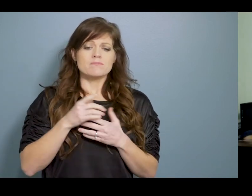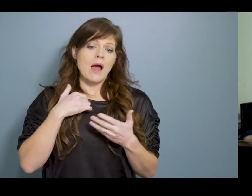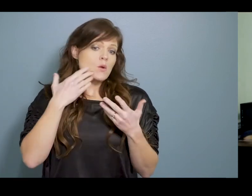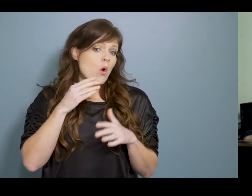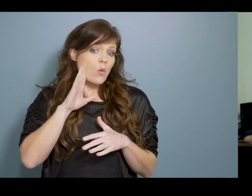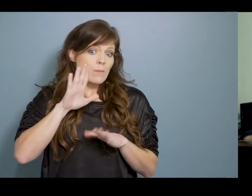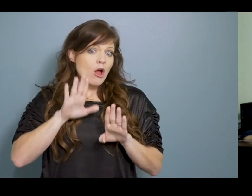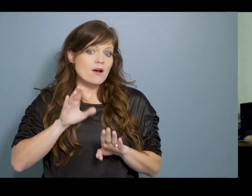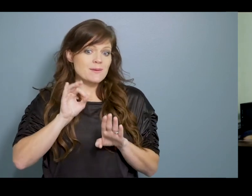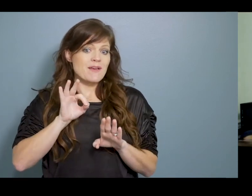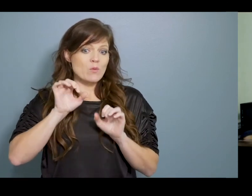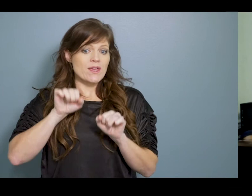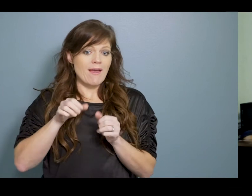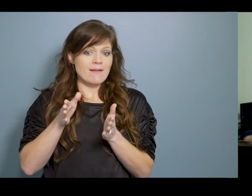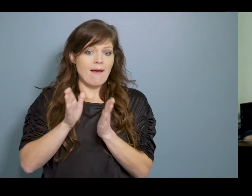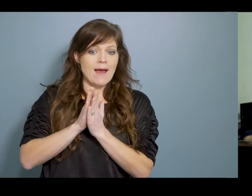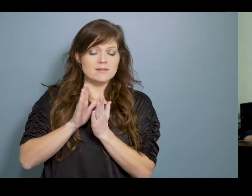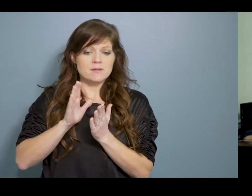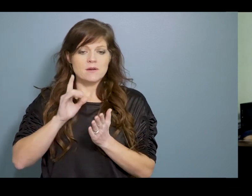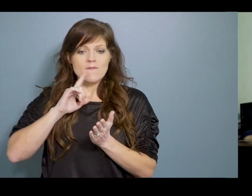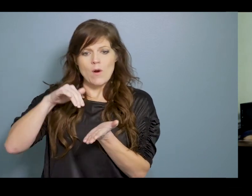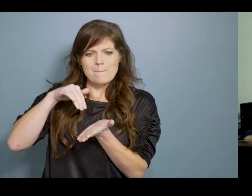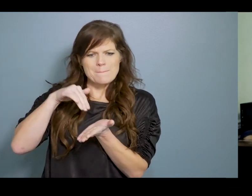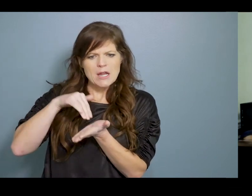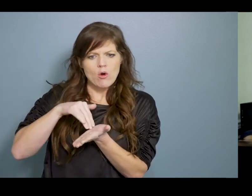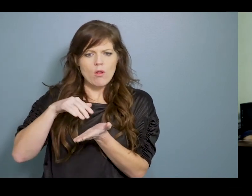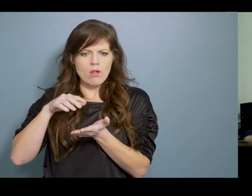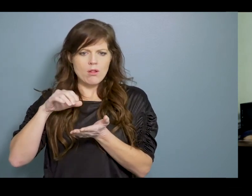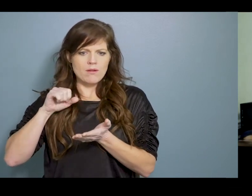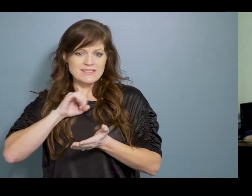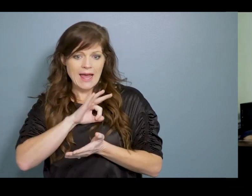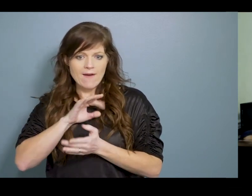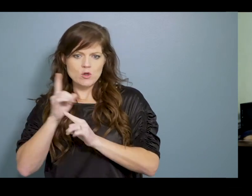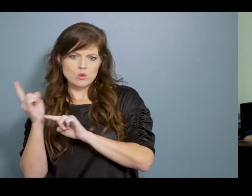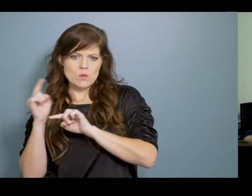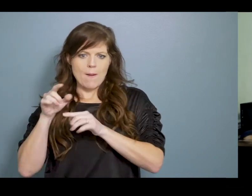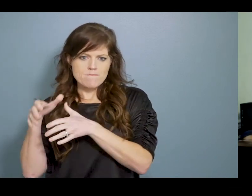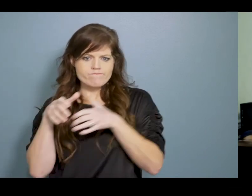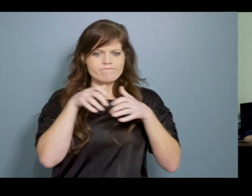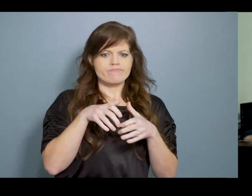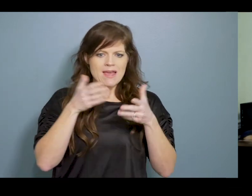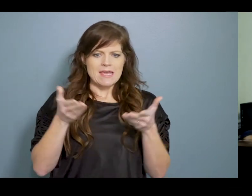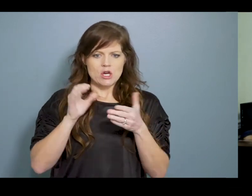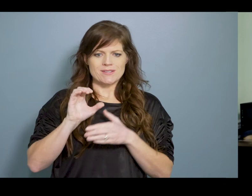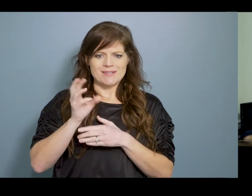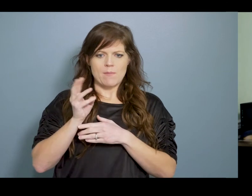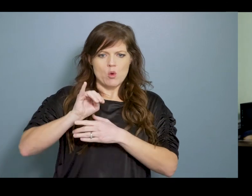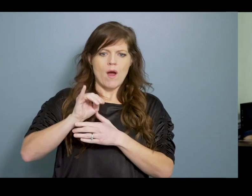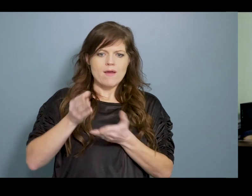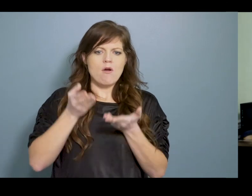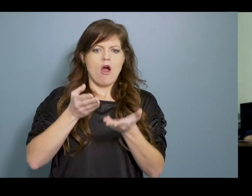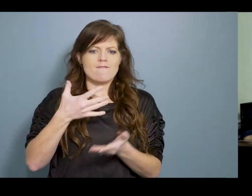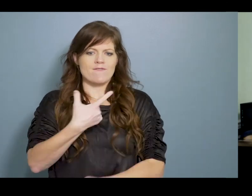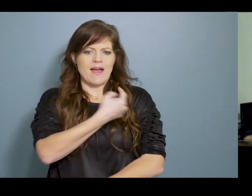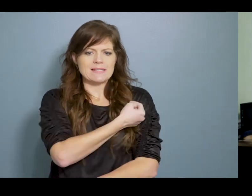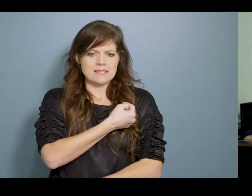fashion. That way it's convenient and easy for those individuals. But, you know, as it stands right now,